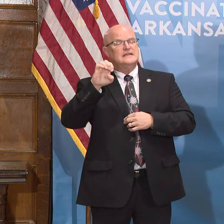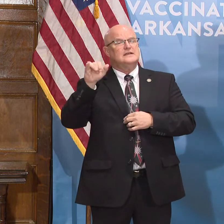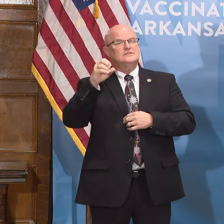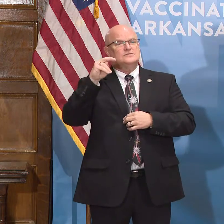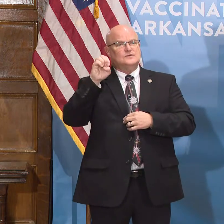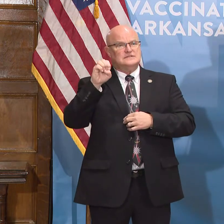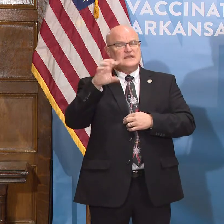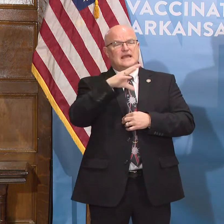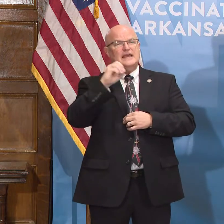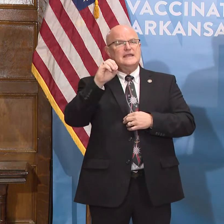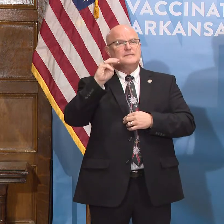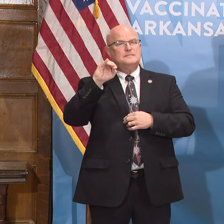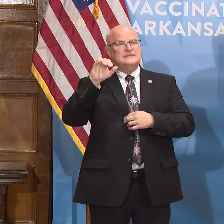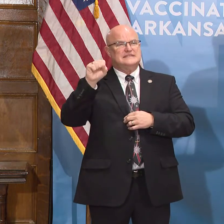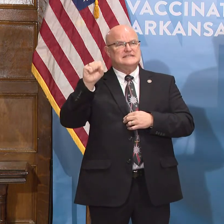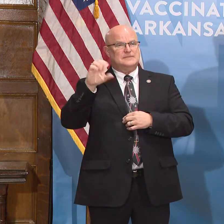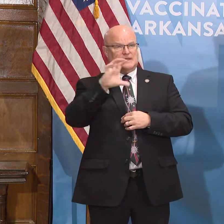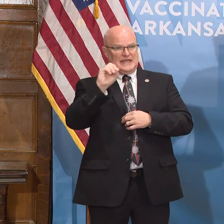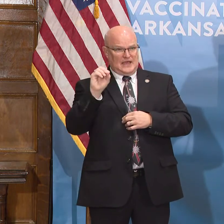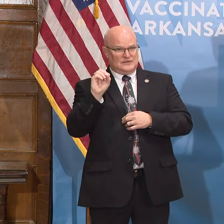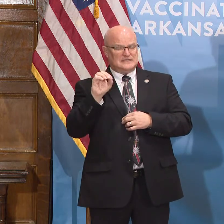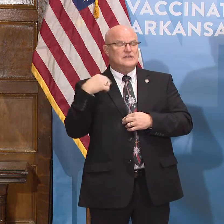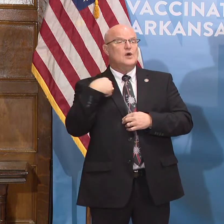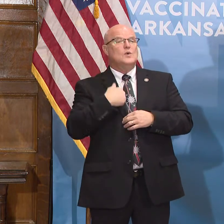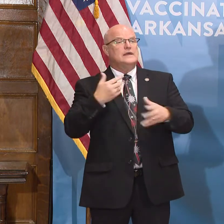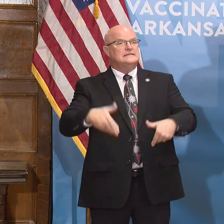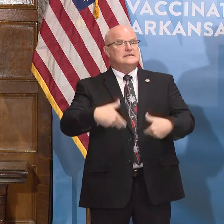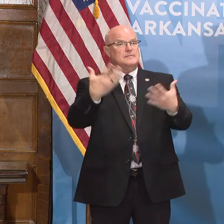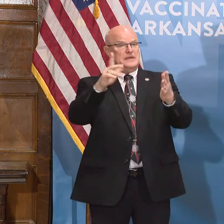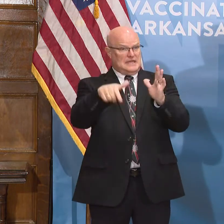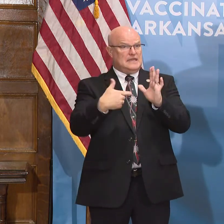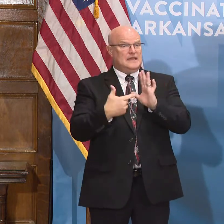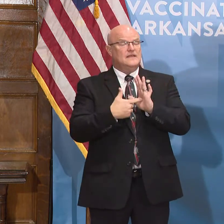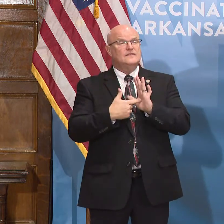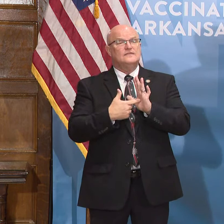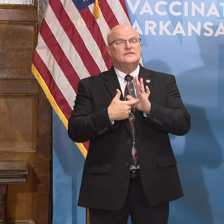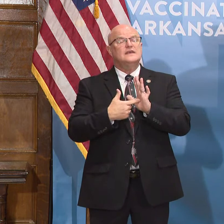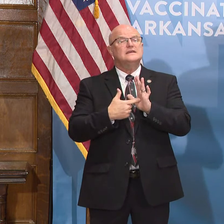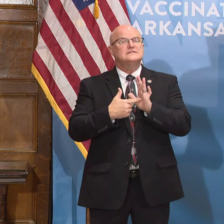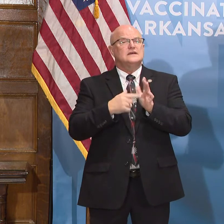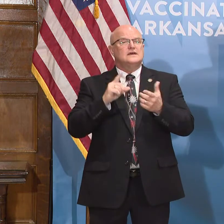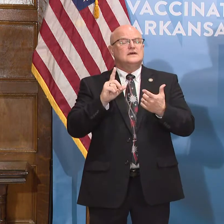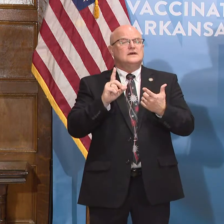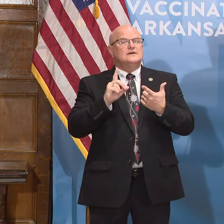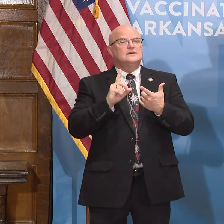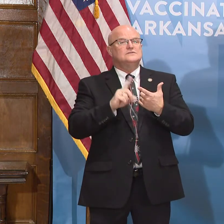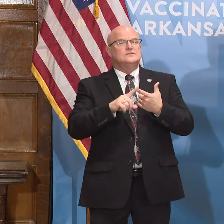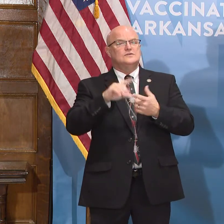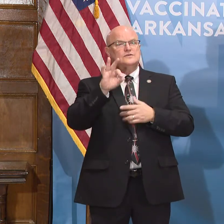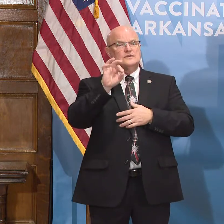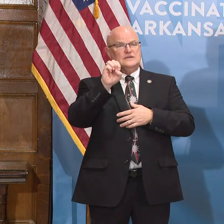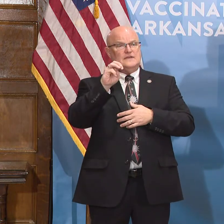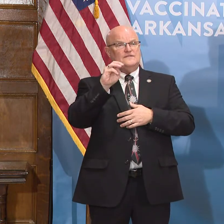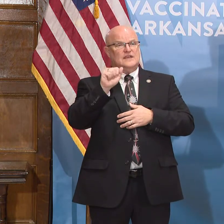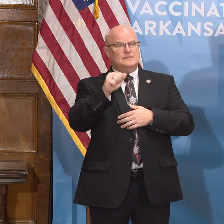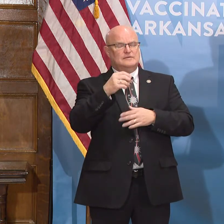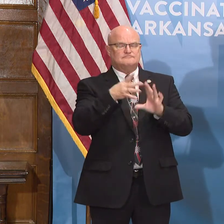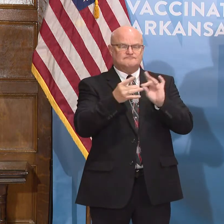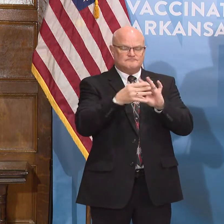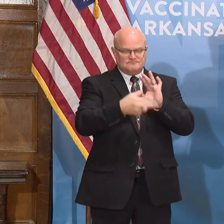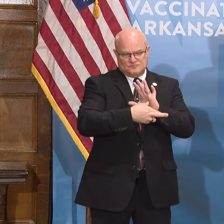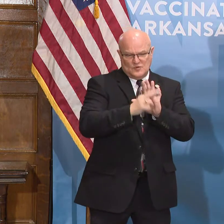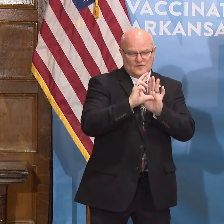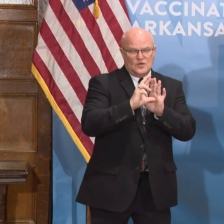Woodruff, and Mississippi counties. We submitted this to FEMA for review to